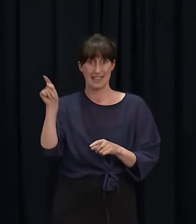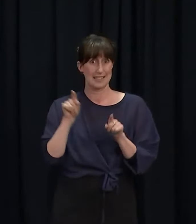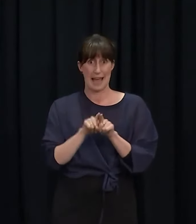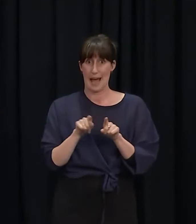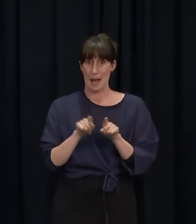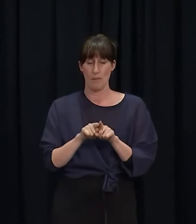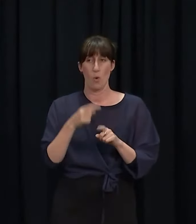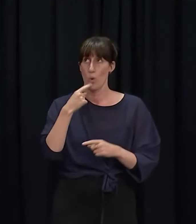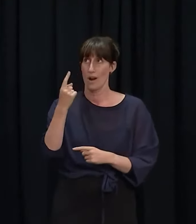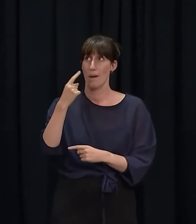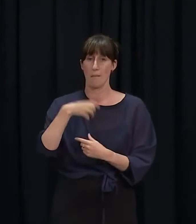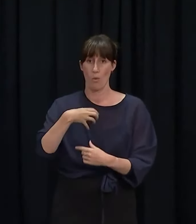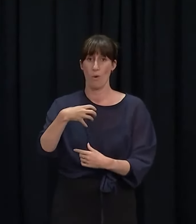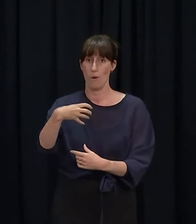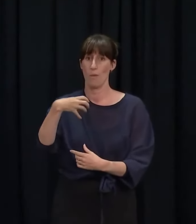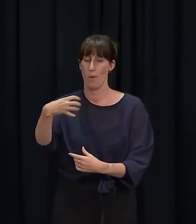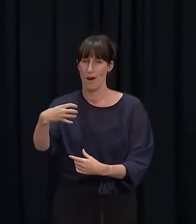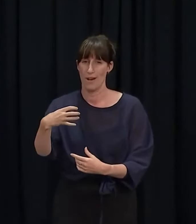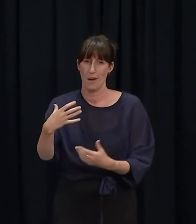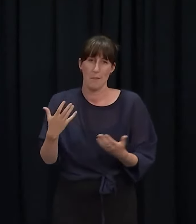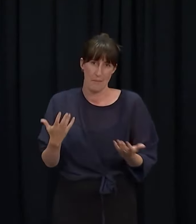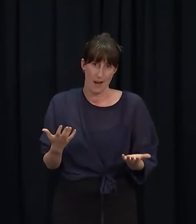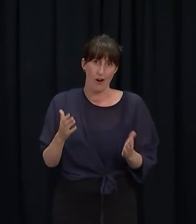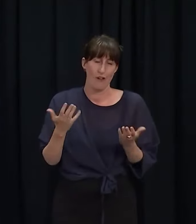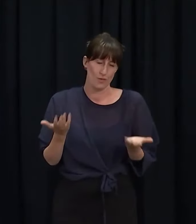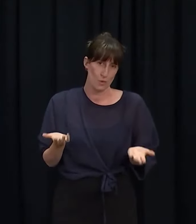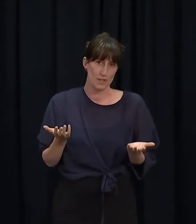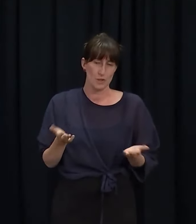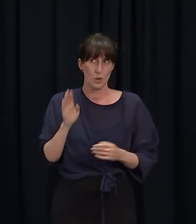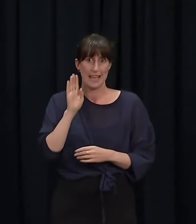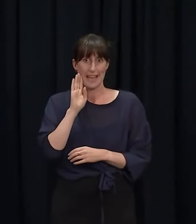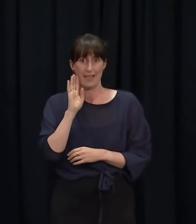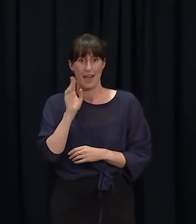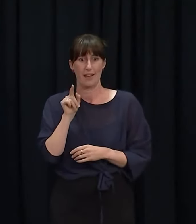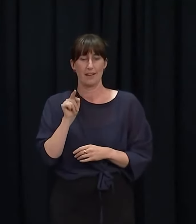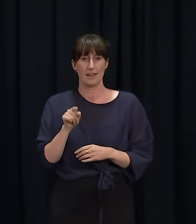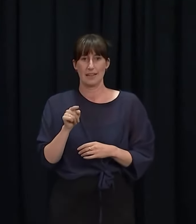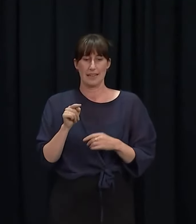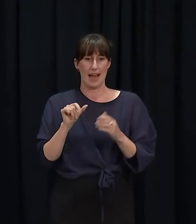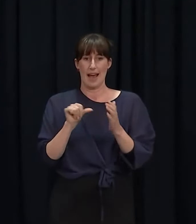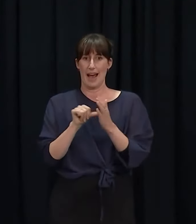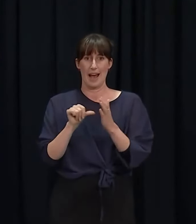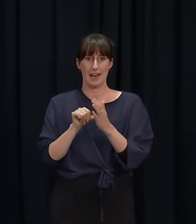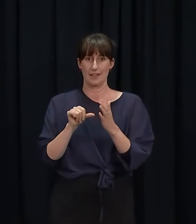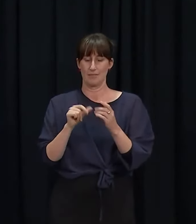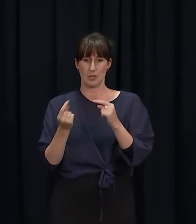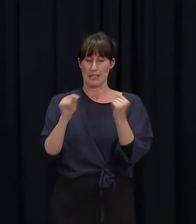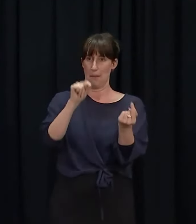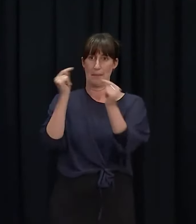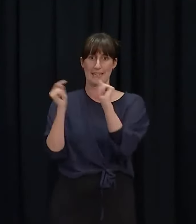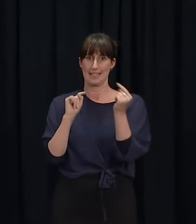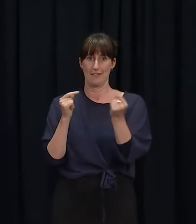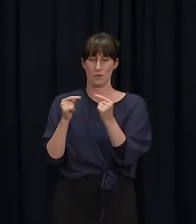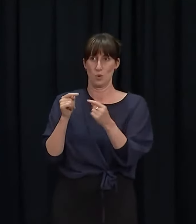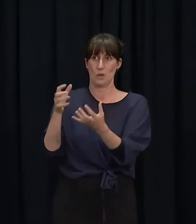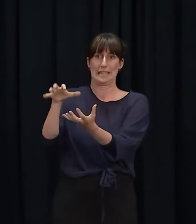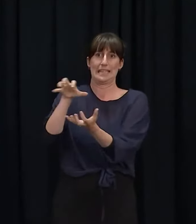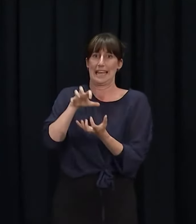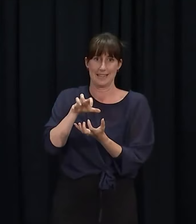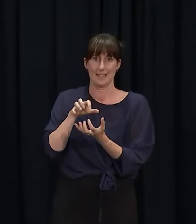seek additional supply. But as you will have heard, it is a very competitive space for rapid antigen tests